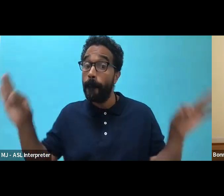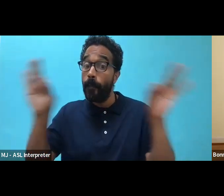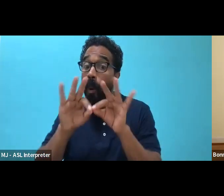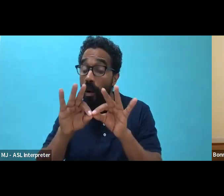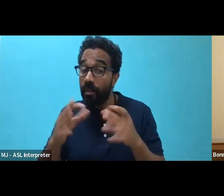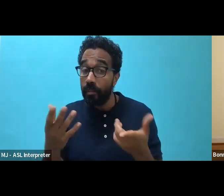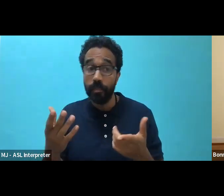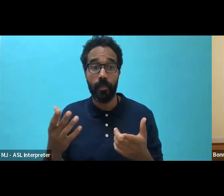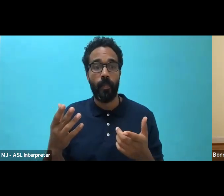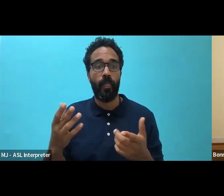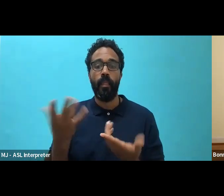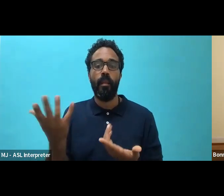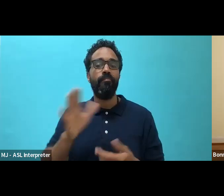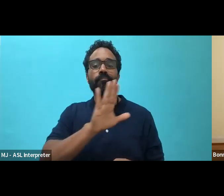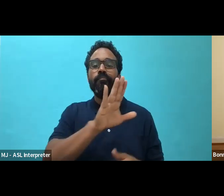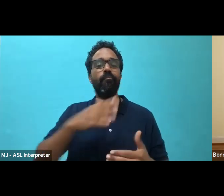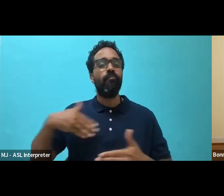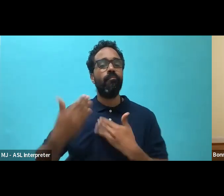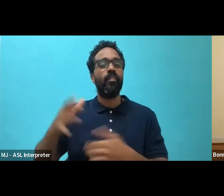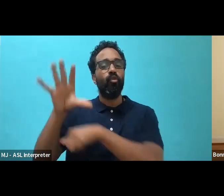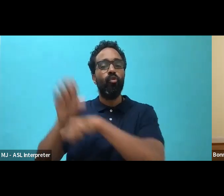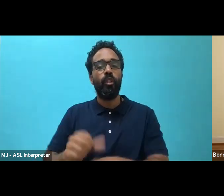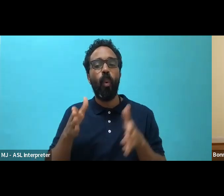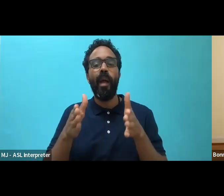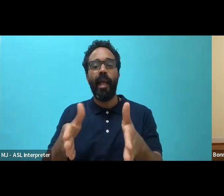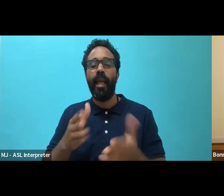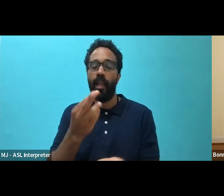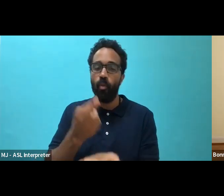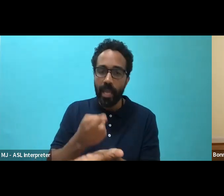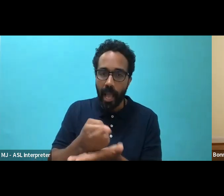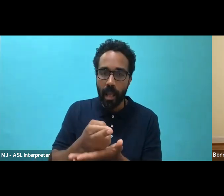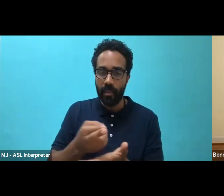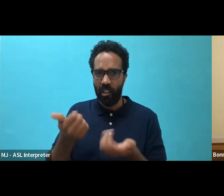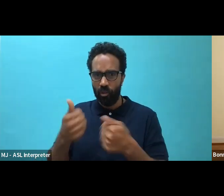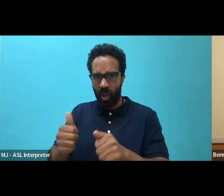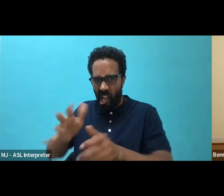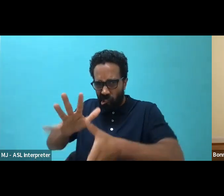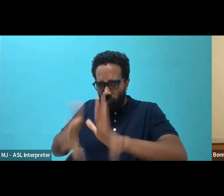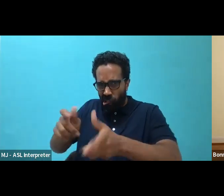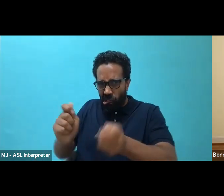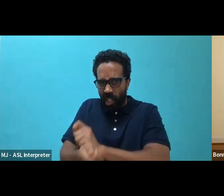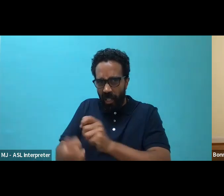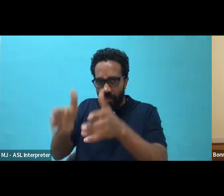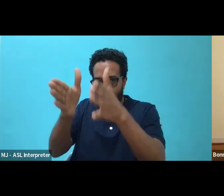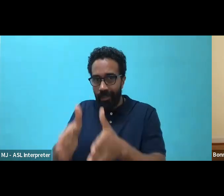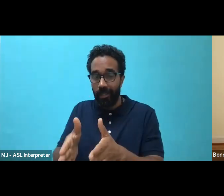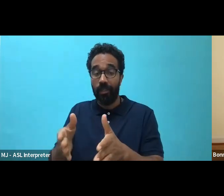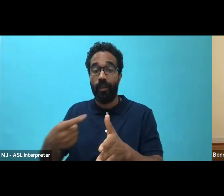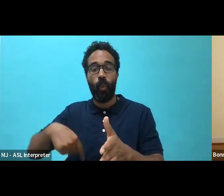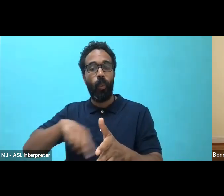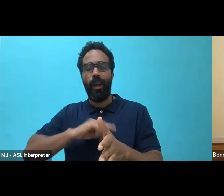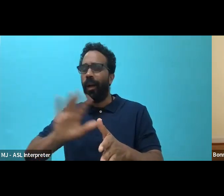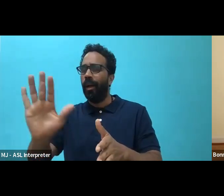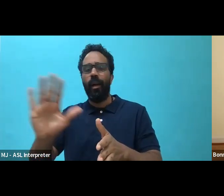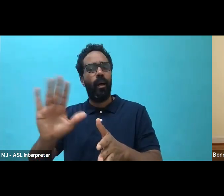traditional rehab and medical programs focus on changing the person, the individual. We began